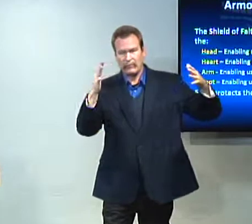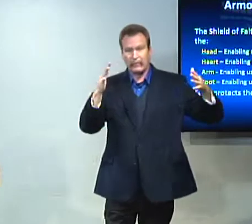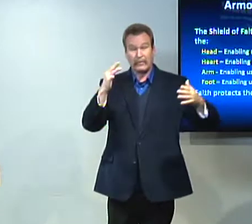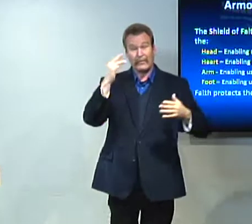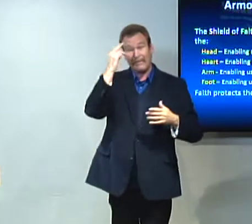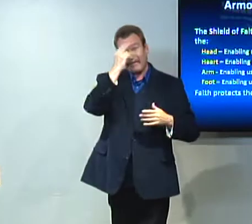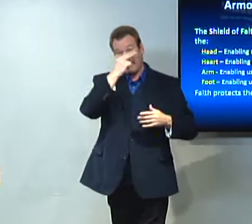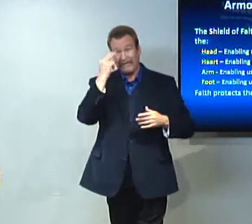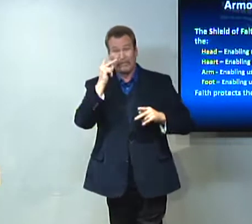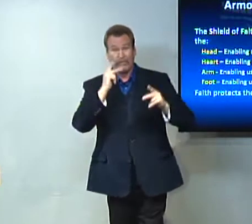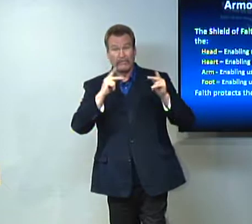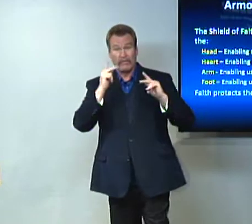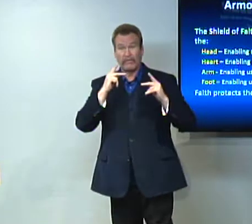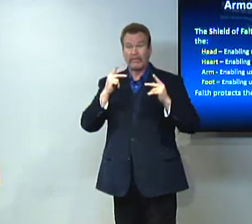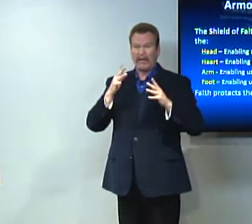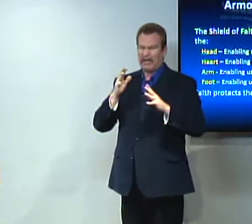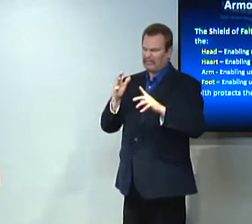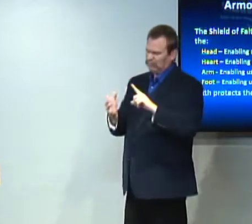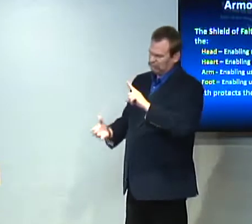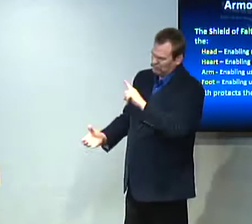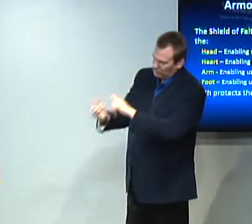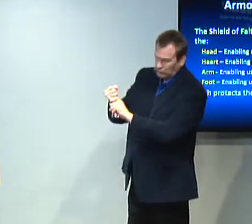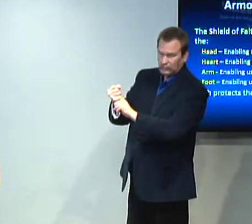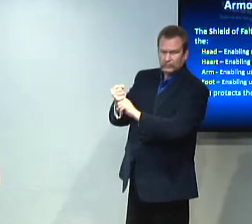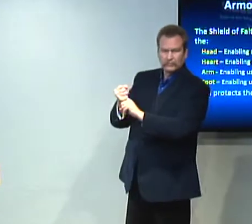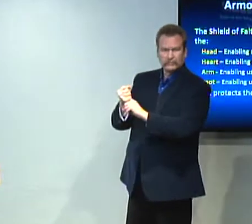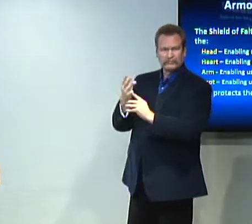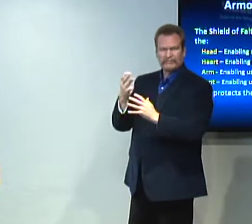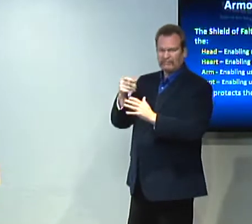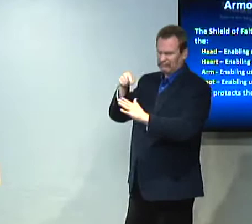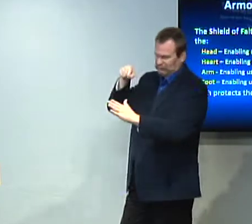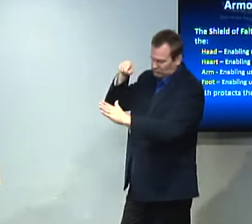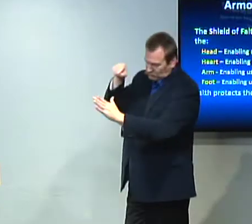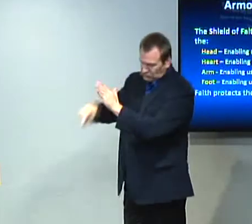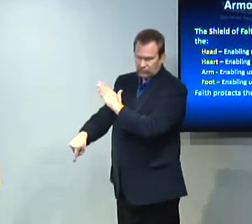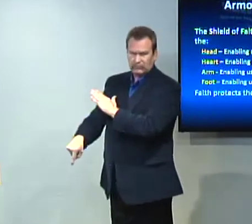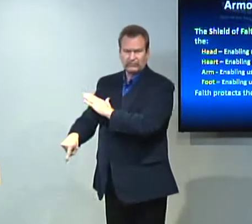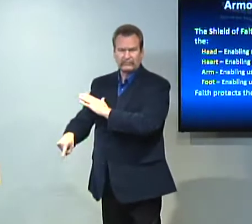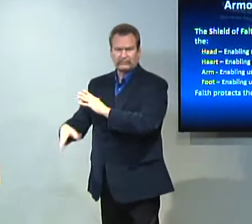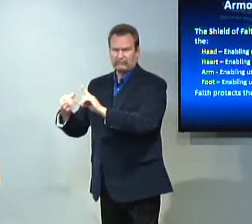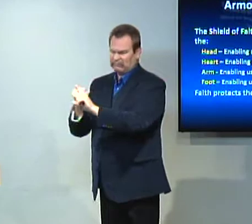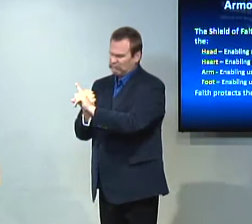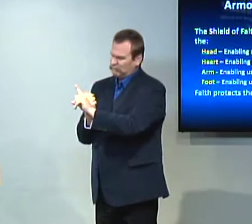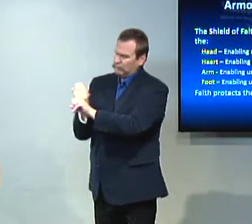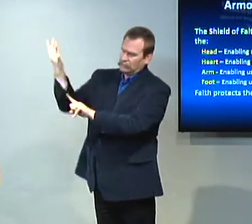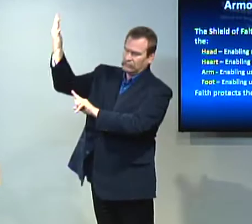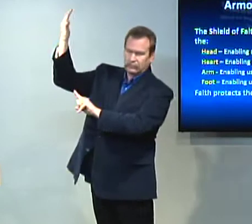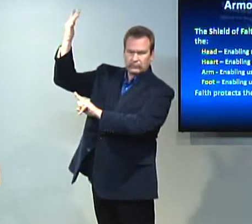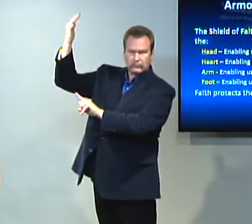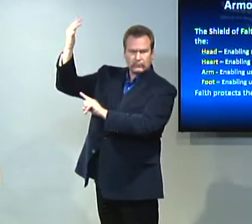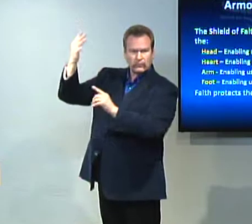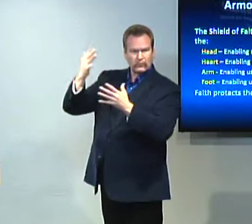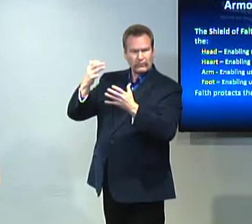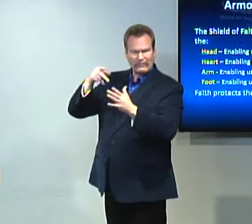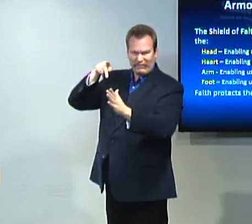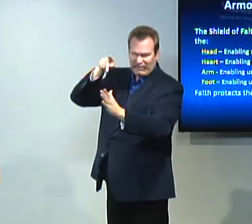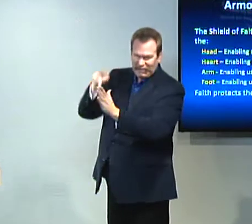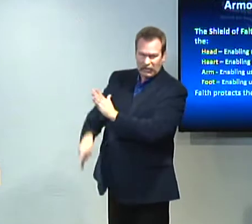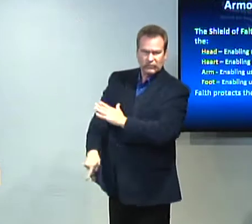pretty soon, countries started to leave the Roman Catholic faith. They wanted to kill Martin Luther. They wanted to burn him at the stake.